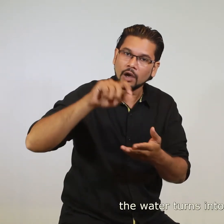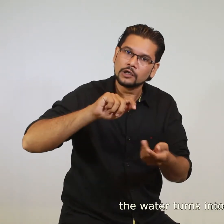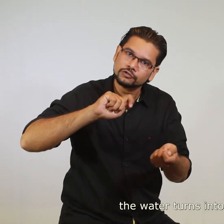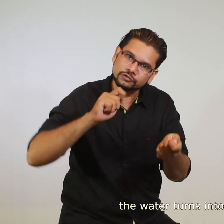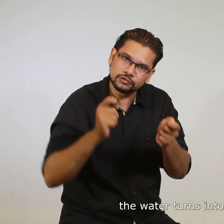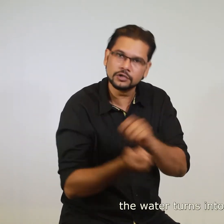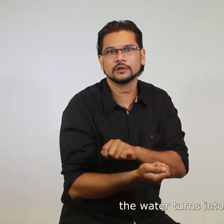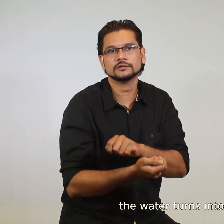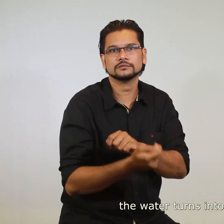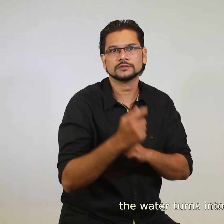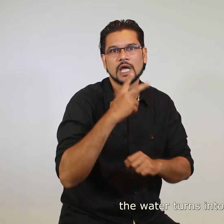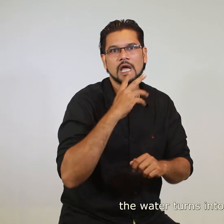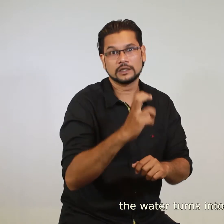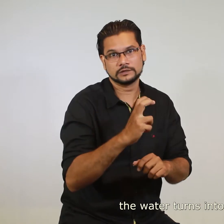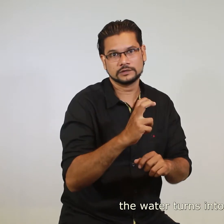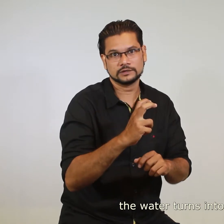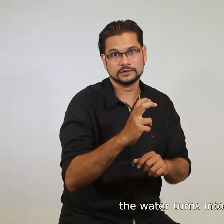the water turns into ice.